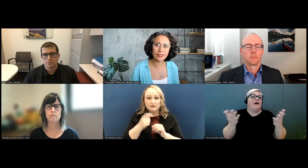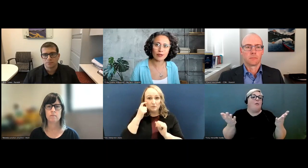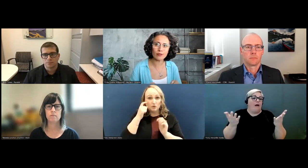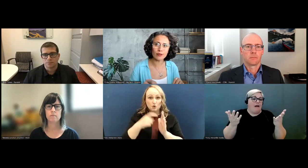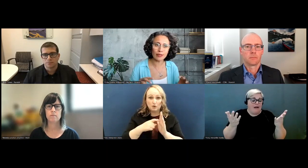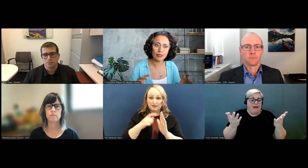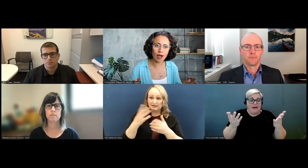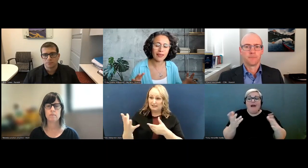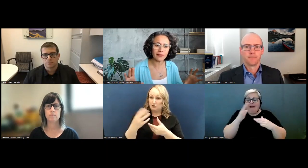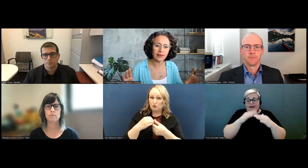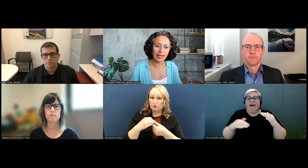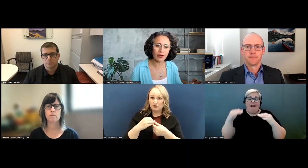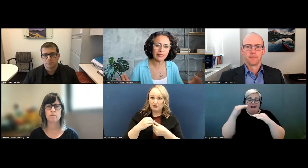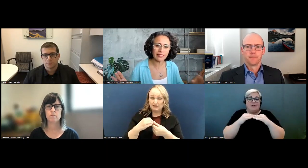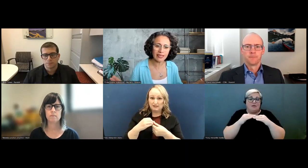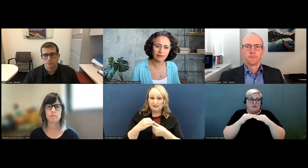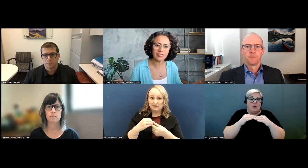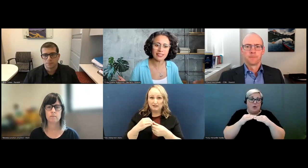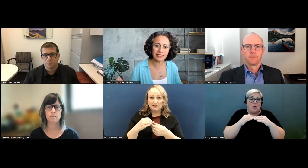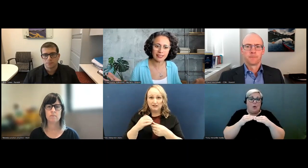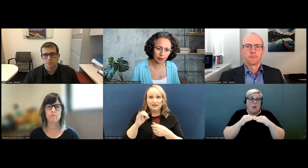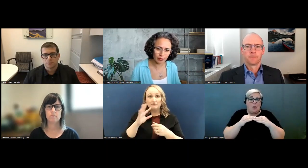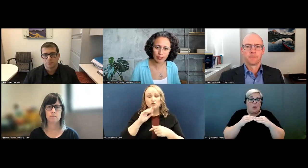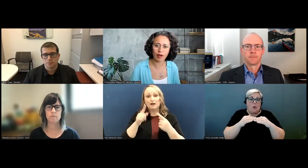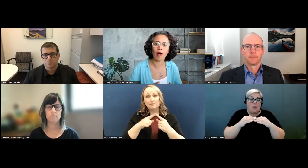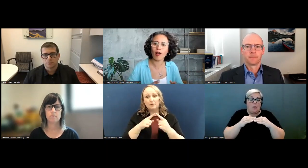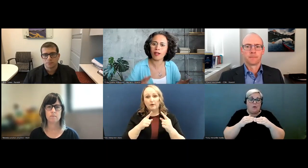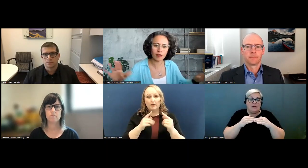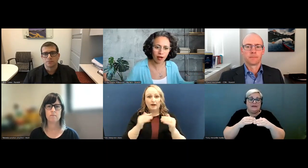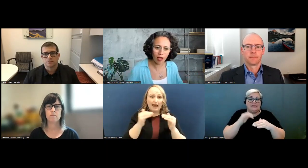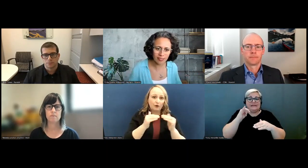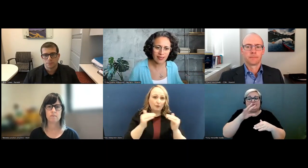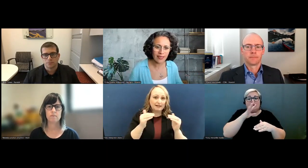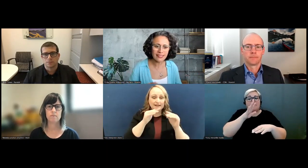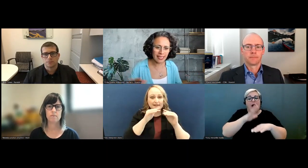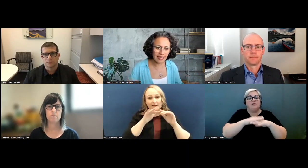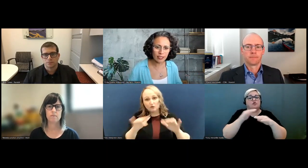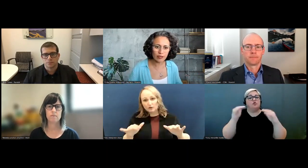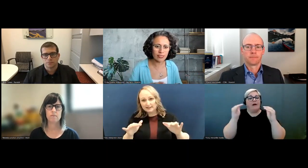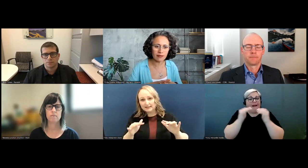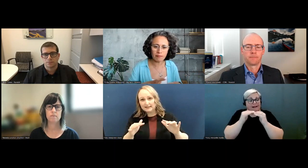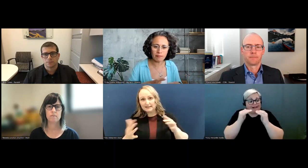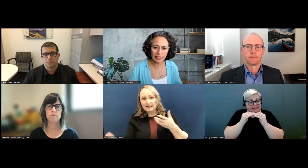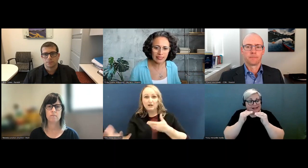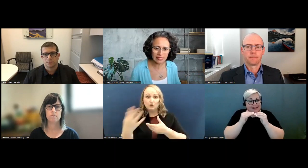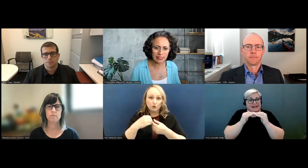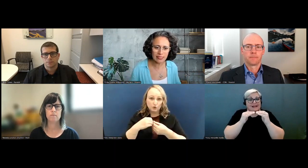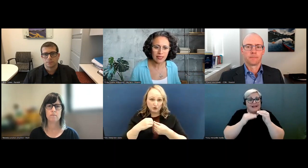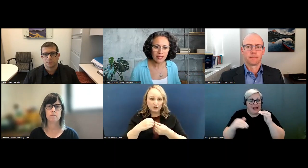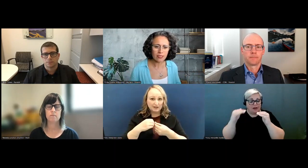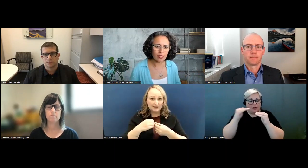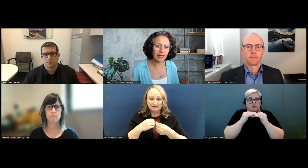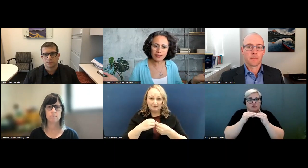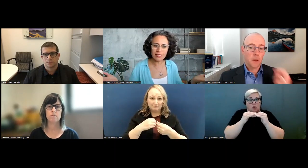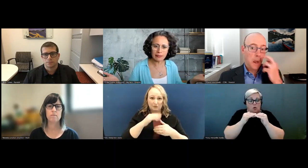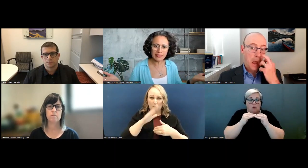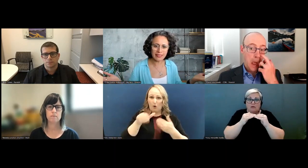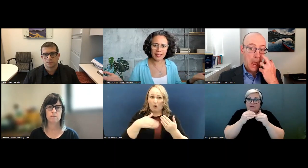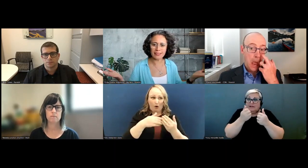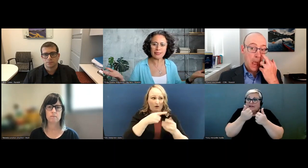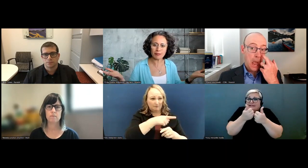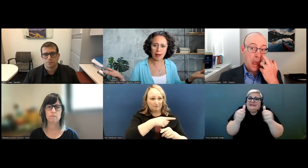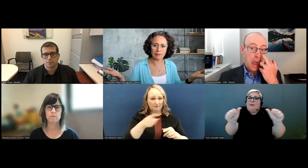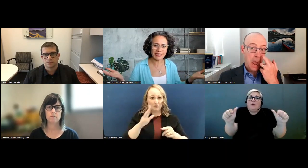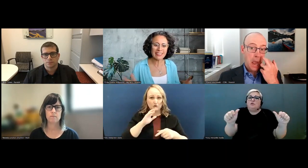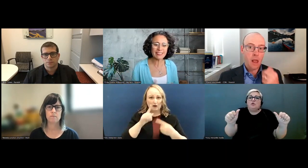the discourse, when we're talking about equity, diversity, and inclusion all across sectors and places, somehow